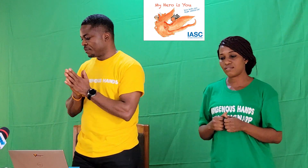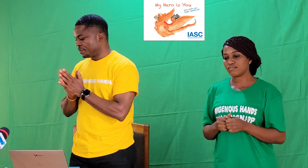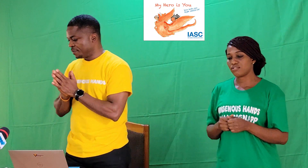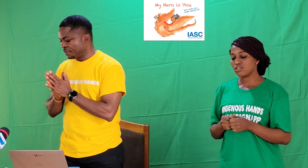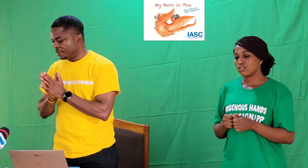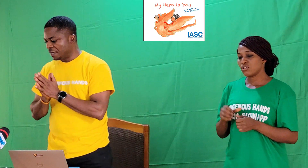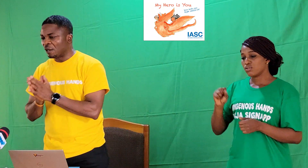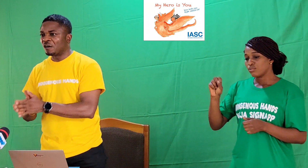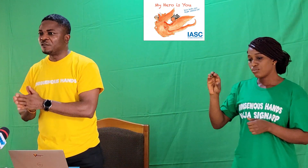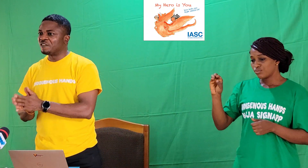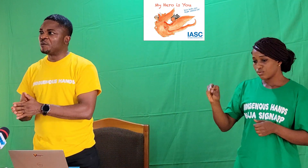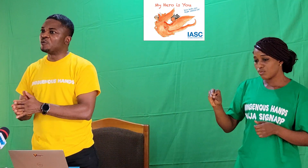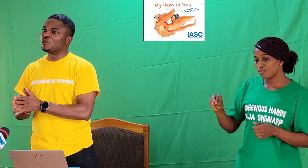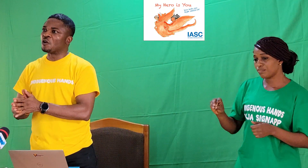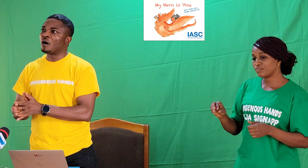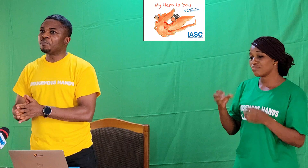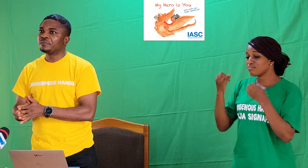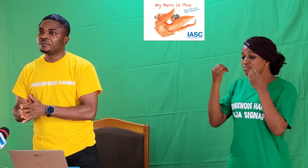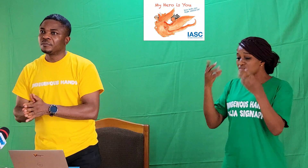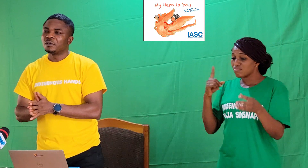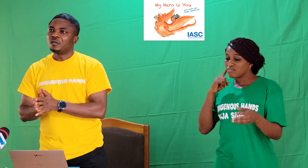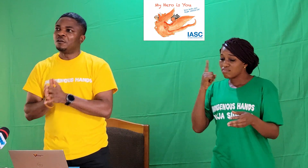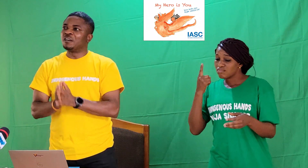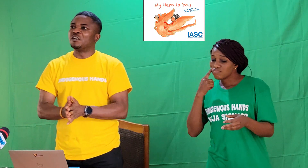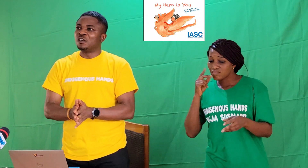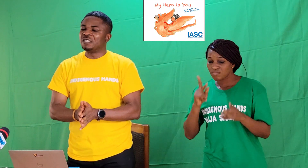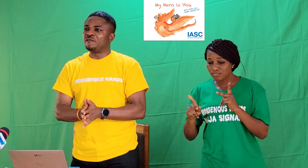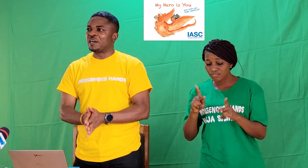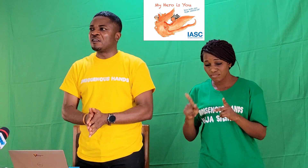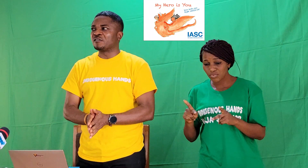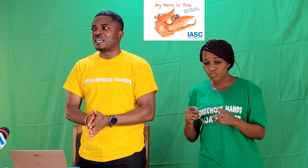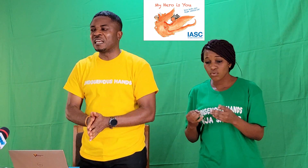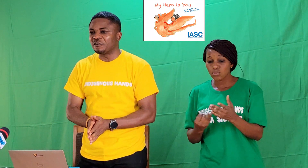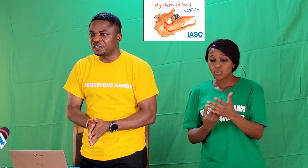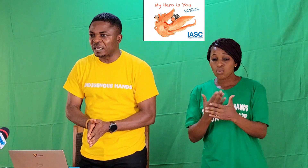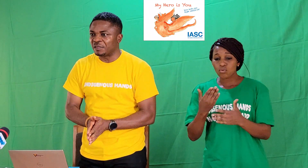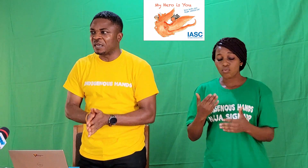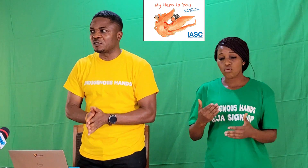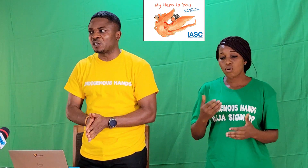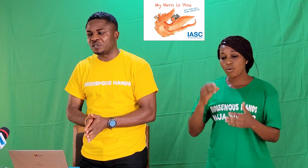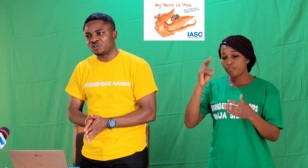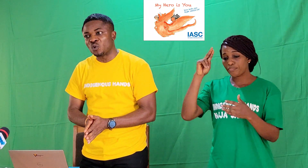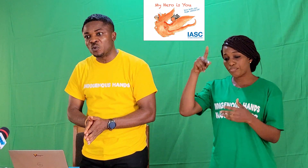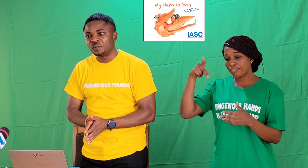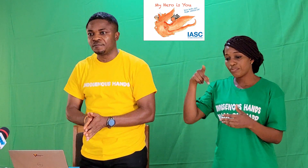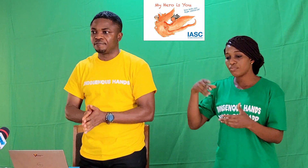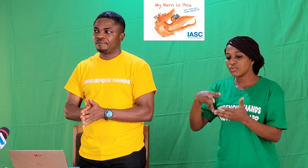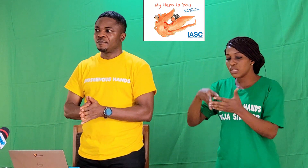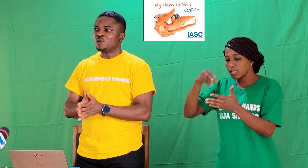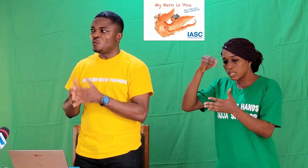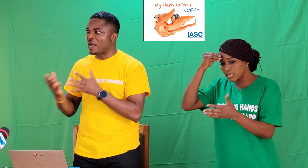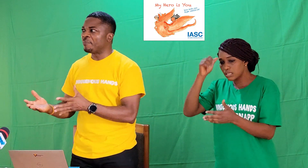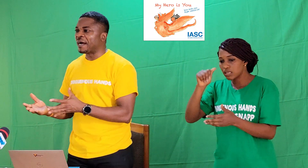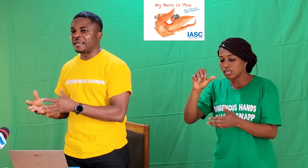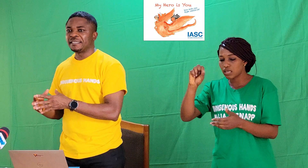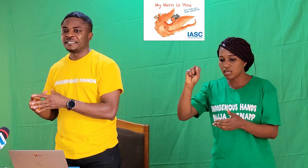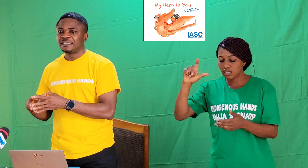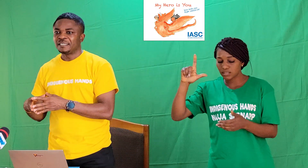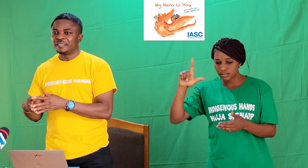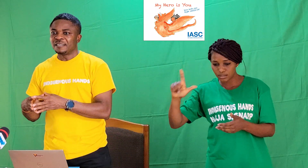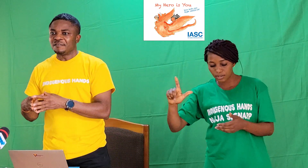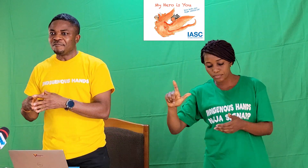So, a lot of deaf people grow up learning only the variety of sign language that they are taught in school,